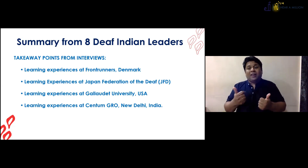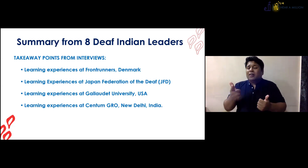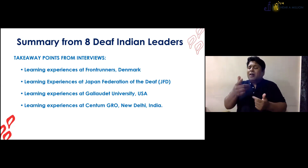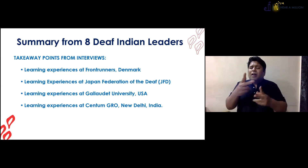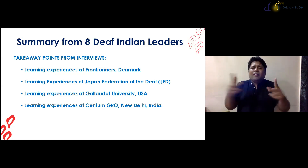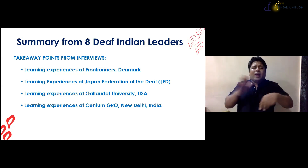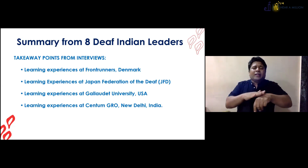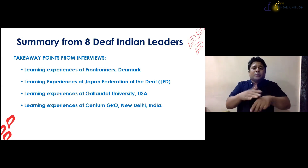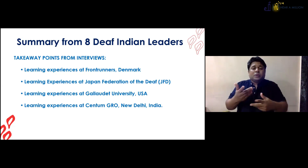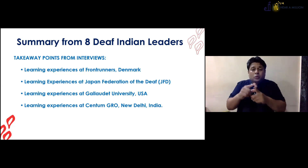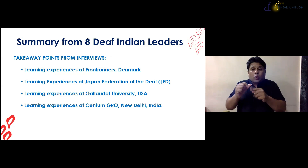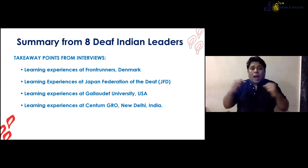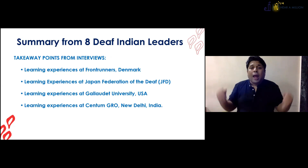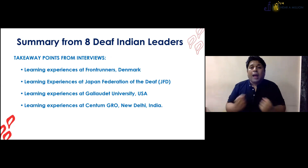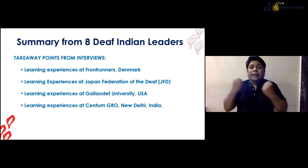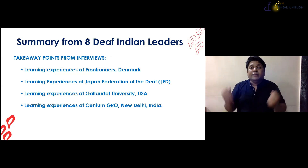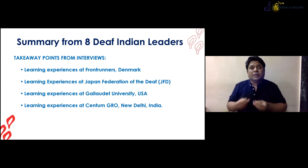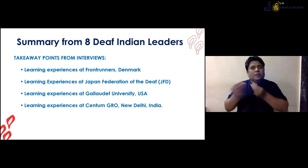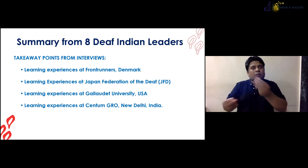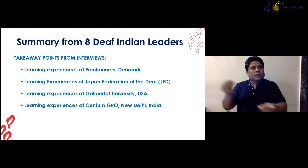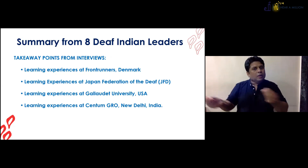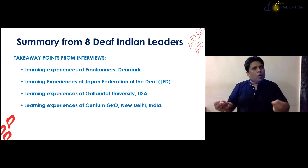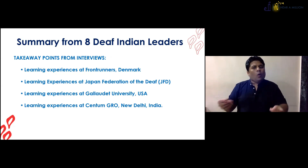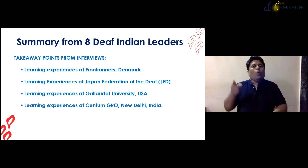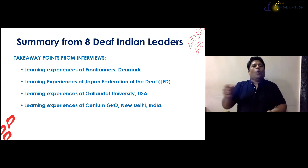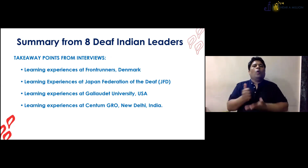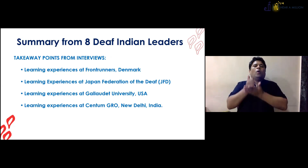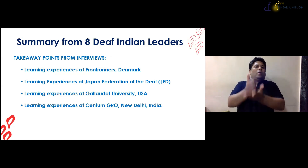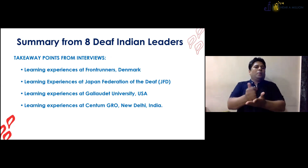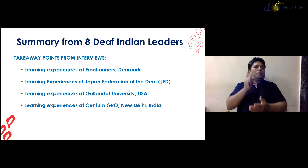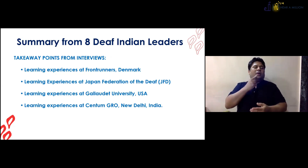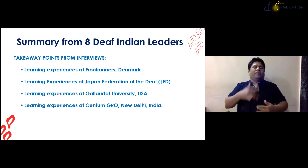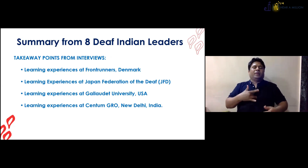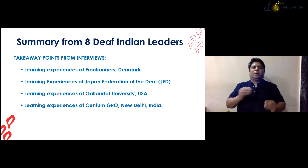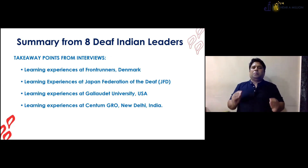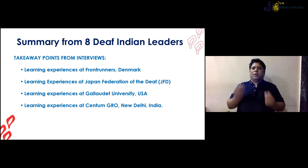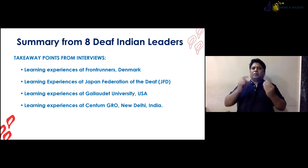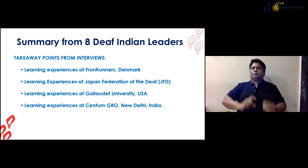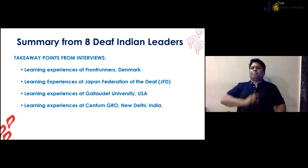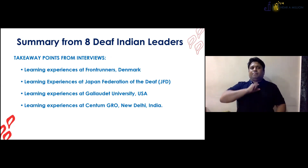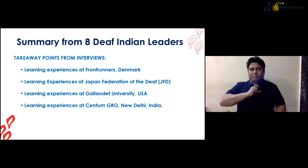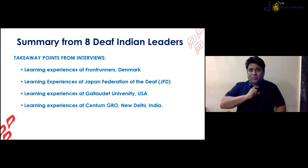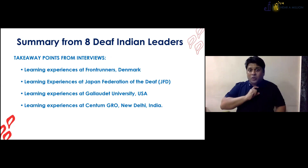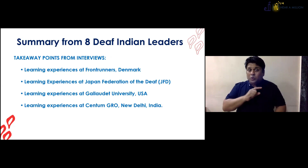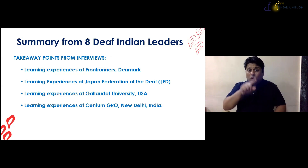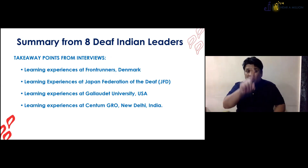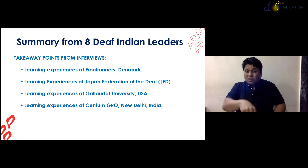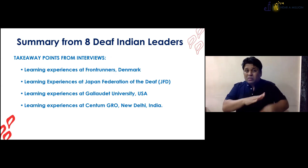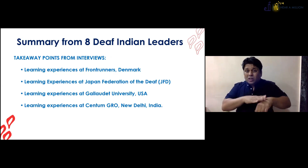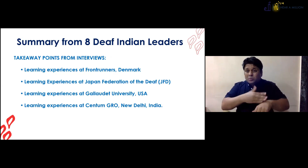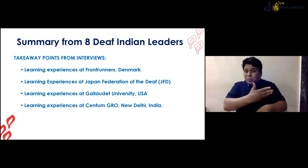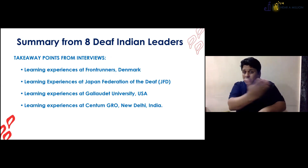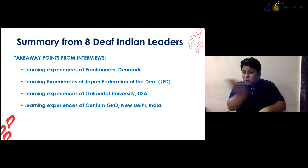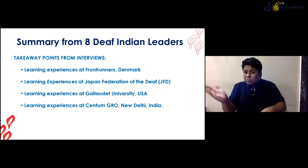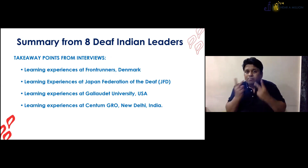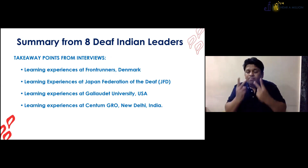person, in the sense to make them realize of their deaf identity, and give them a lot of activities and areas where they could really